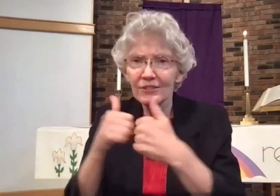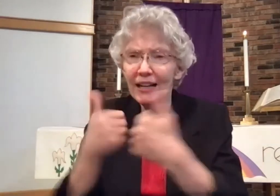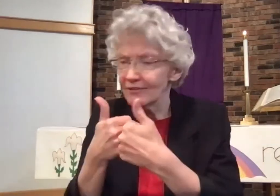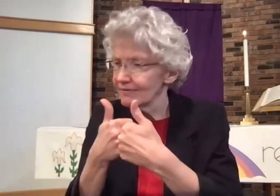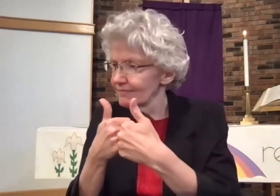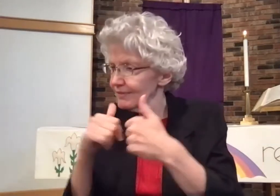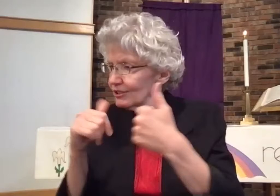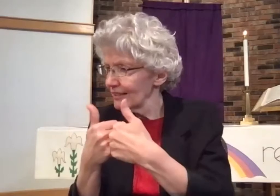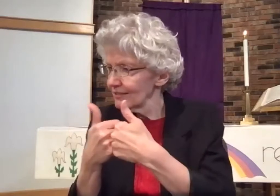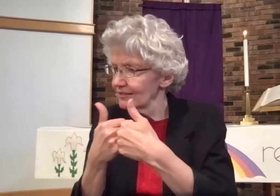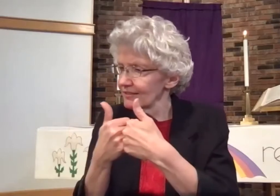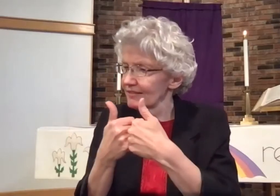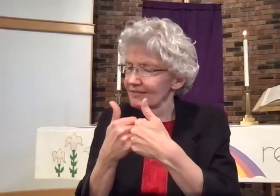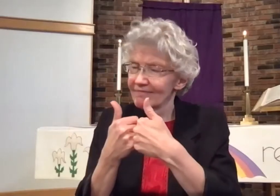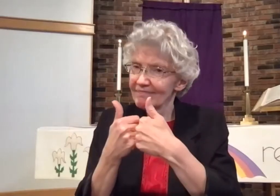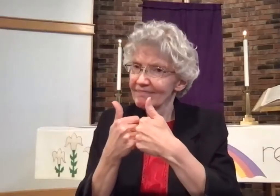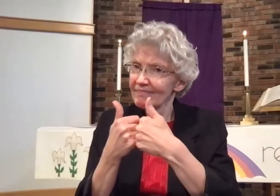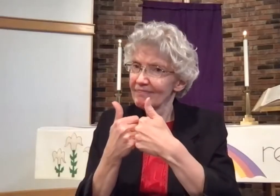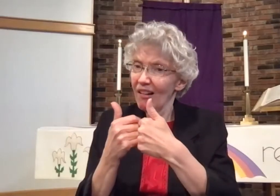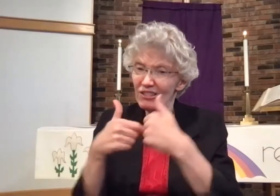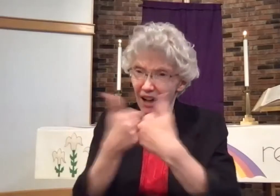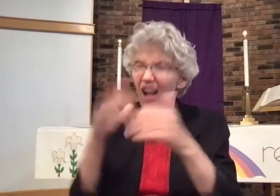I'm not saying it's going to be easy. I know it will be a challenge.